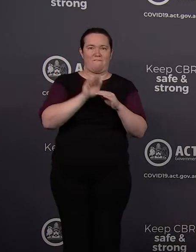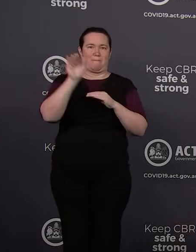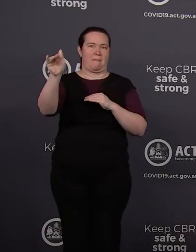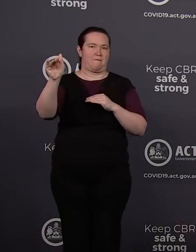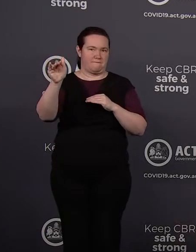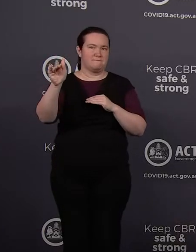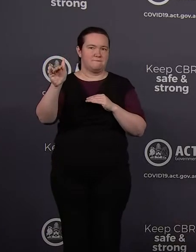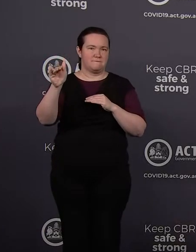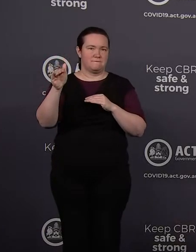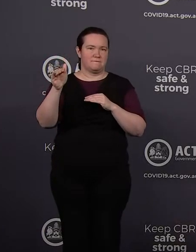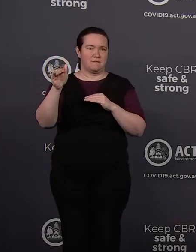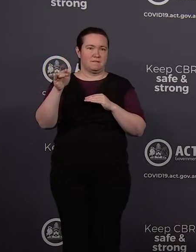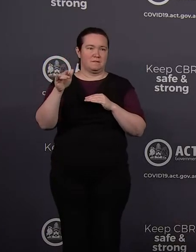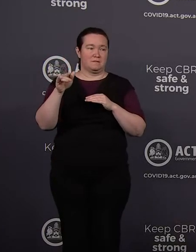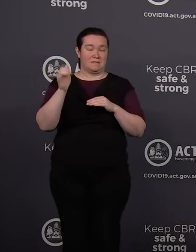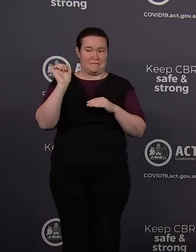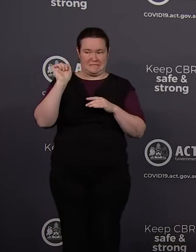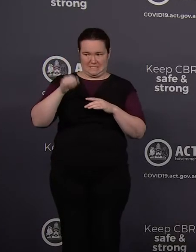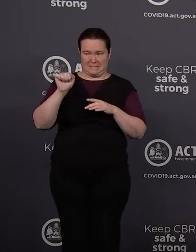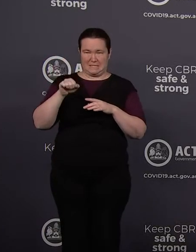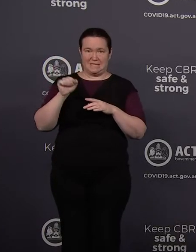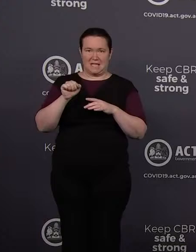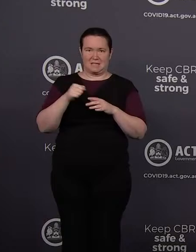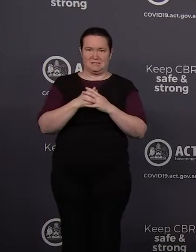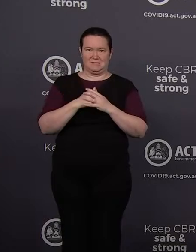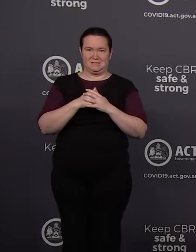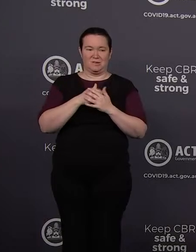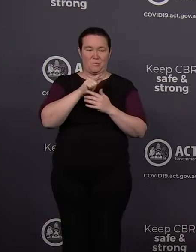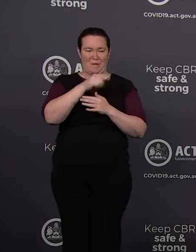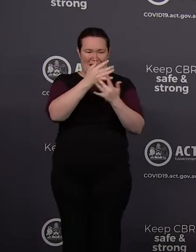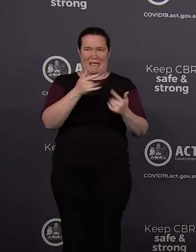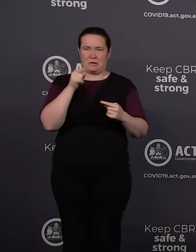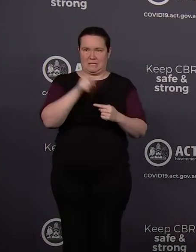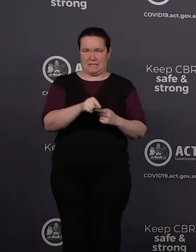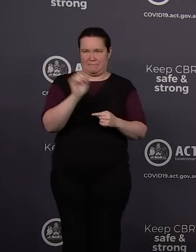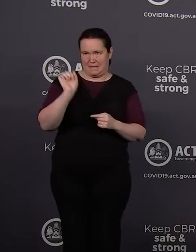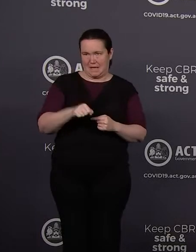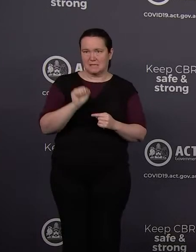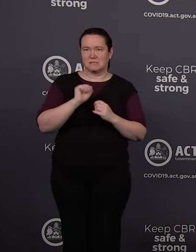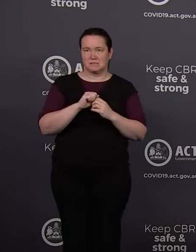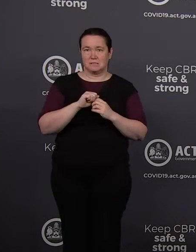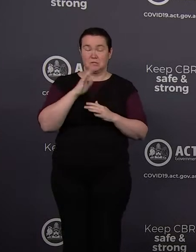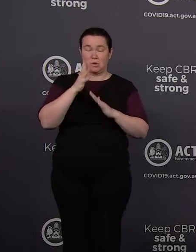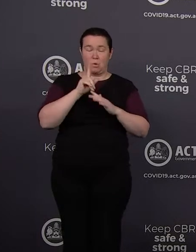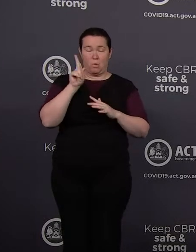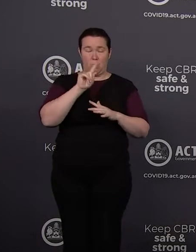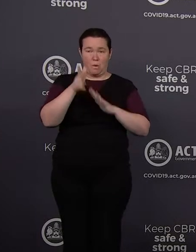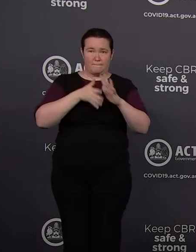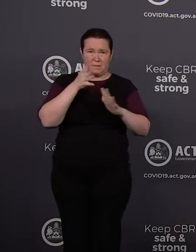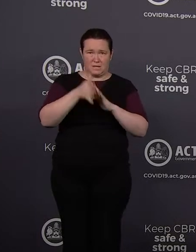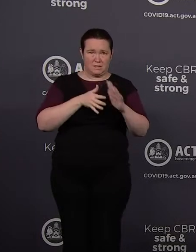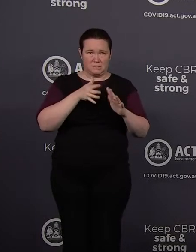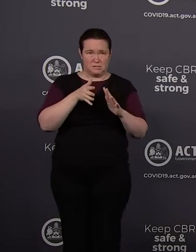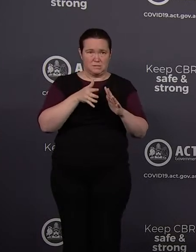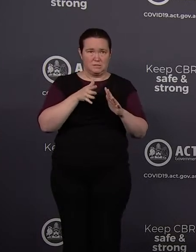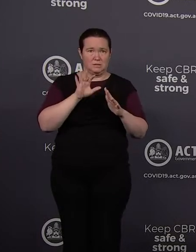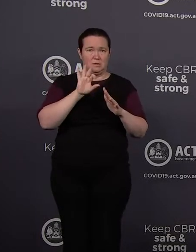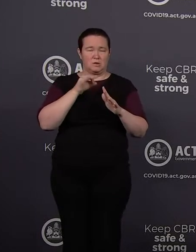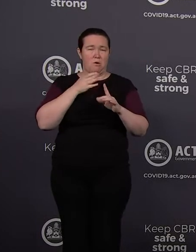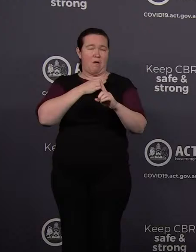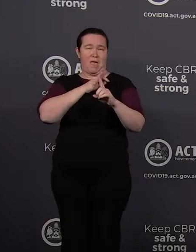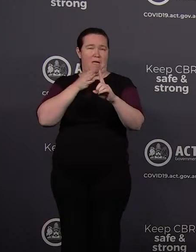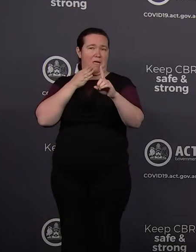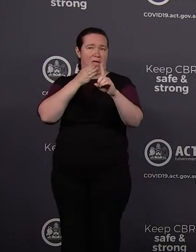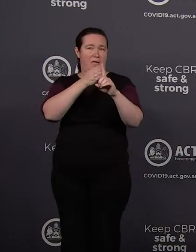impact on our path forward. They are in the denominator. So what that effectively means is that rather than working